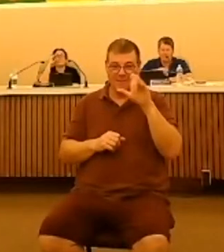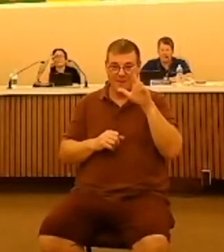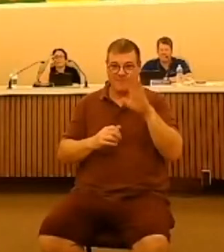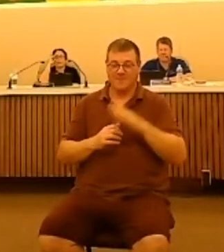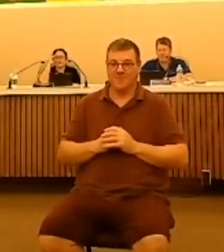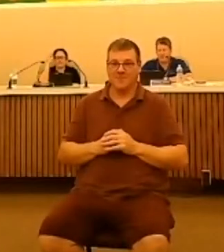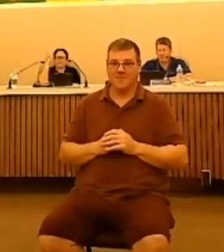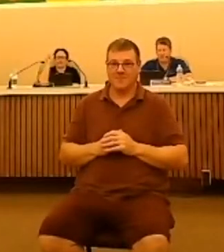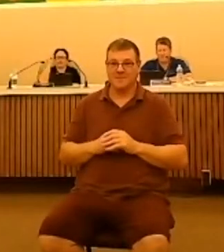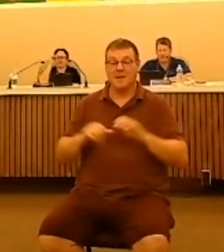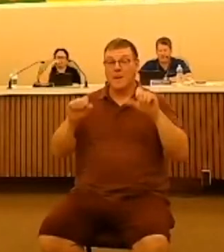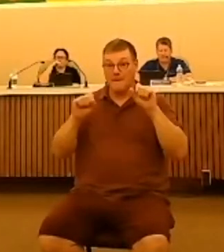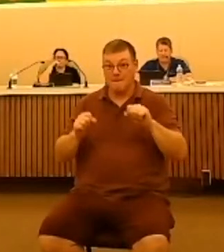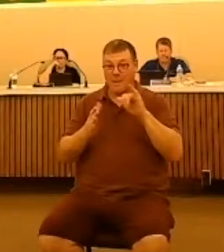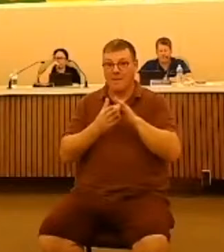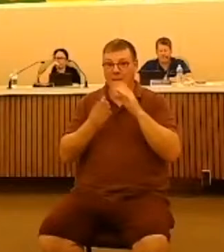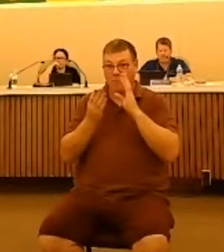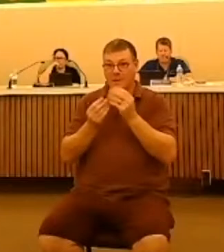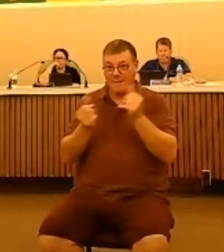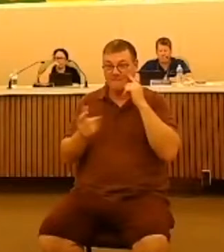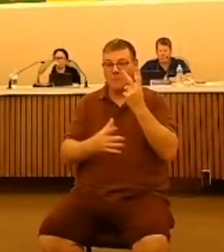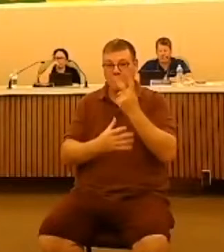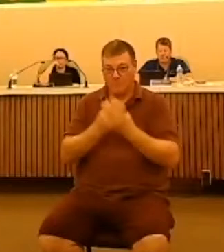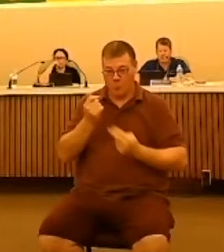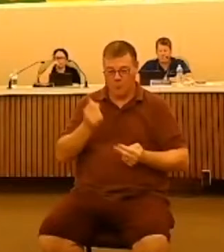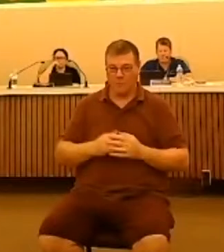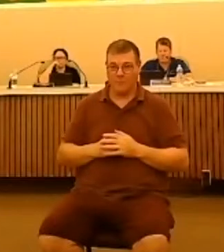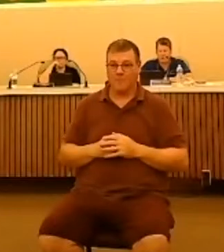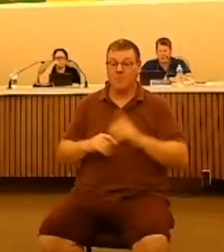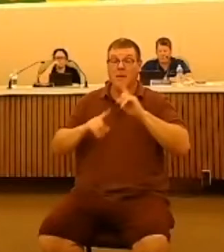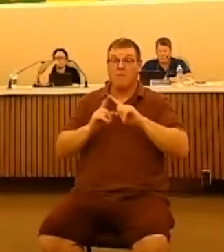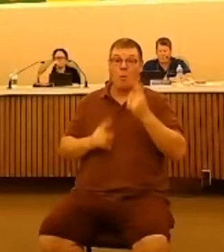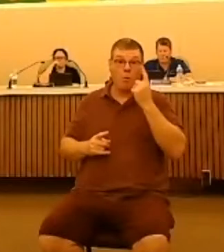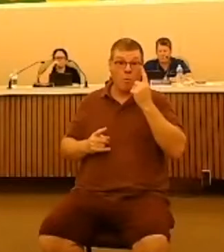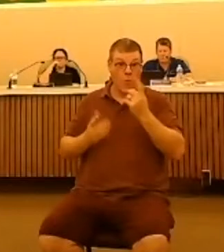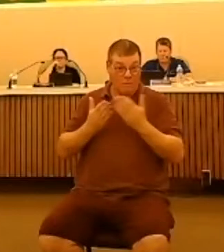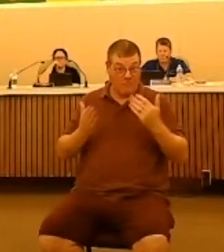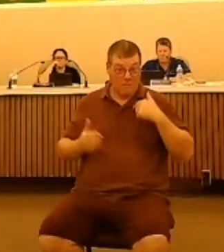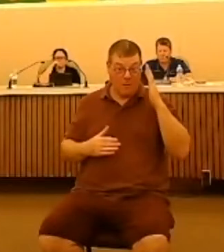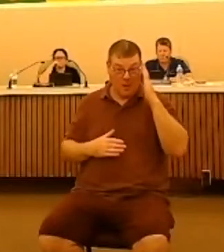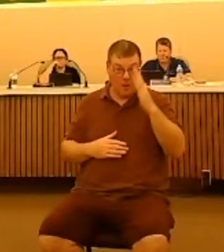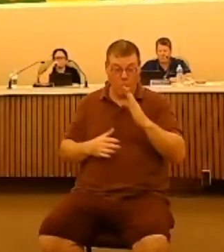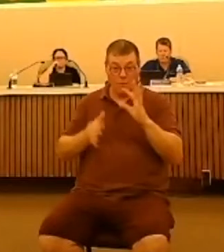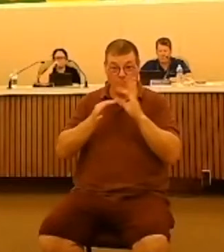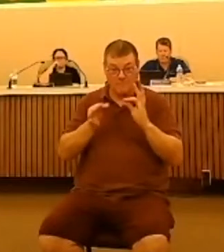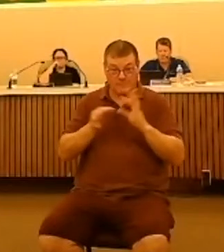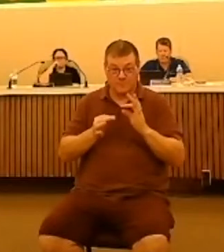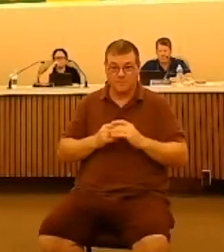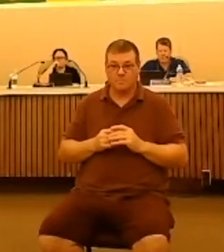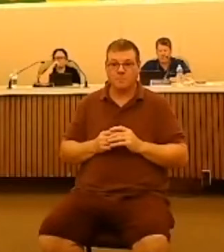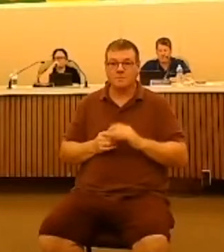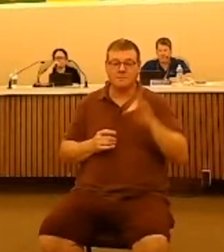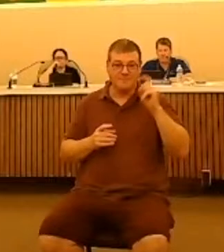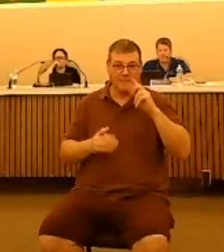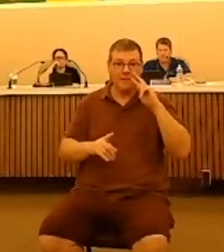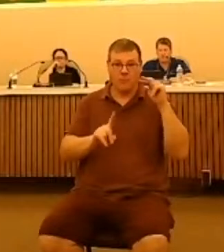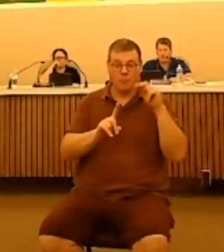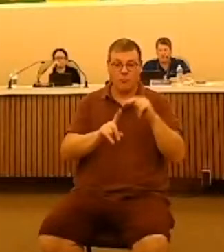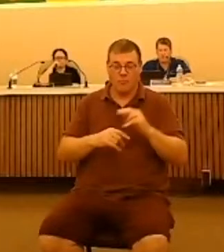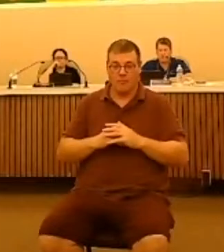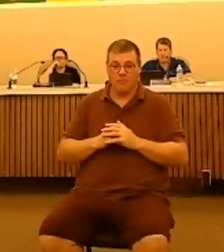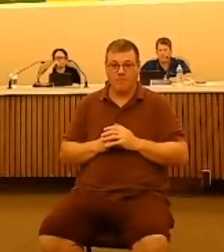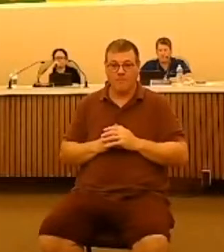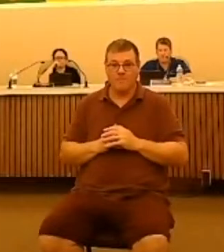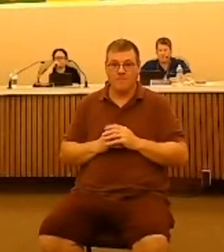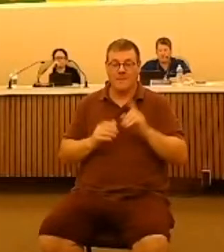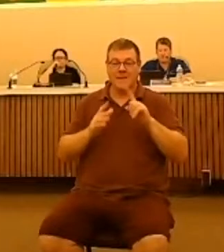offer. potentially alleviate the need of both. One of the things I will say is the thing that we'll have to take a look at is, as you get